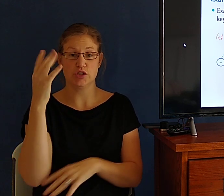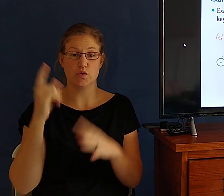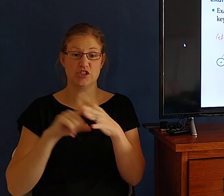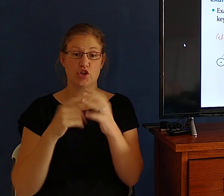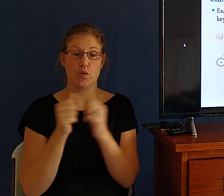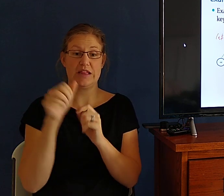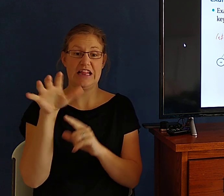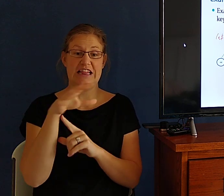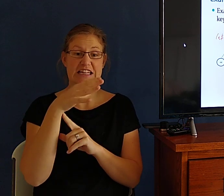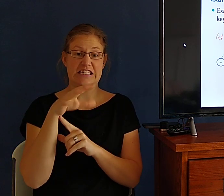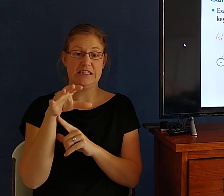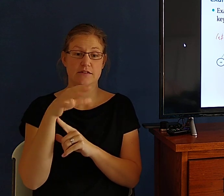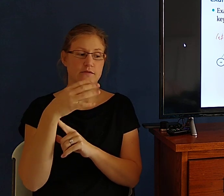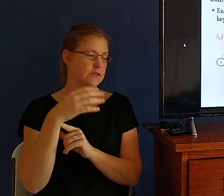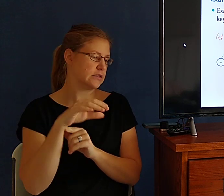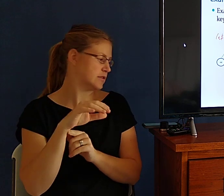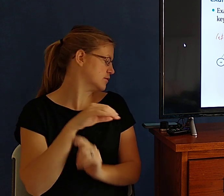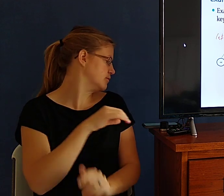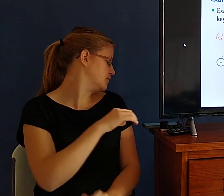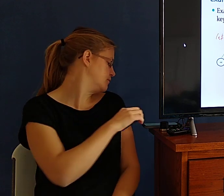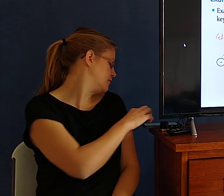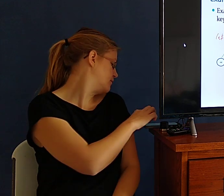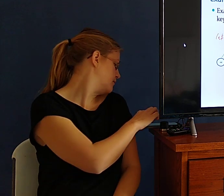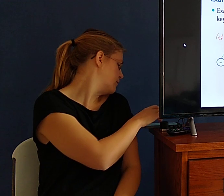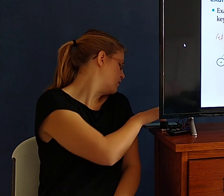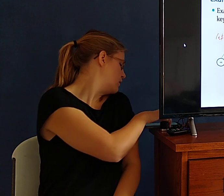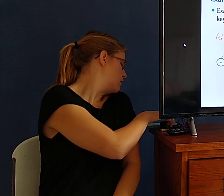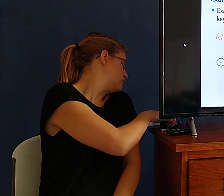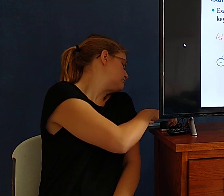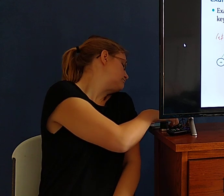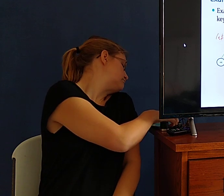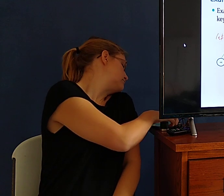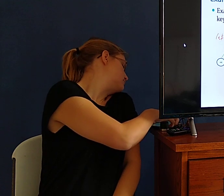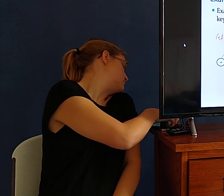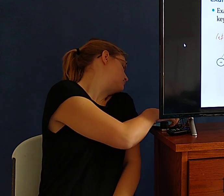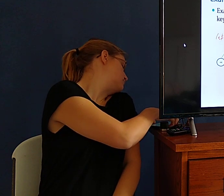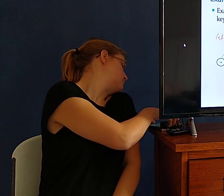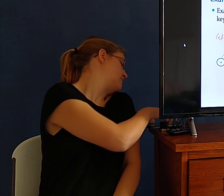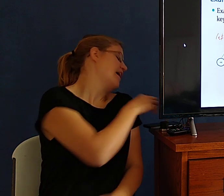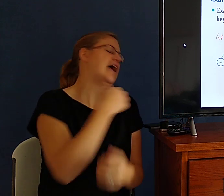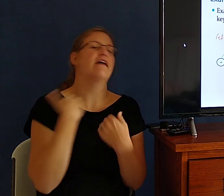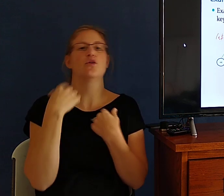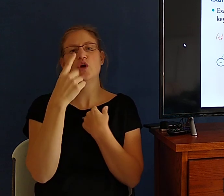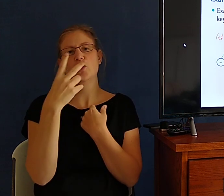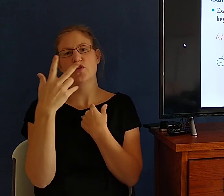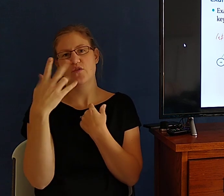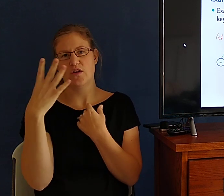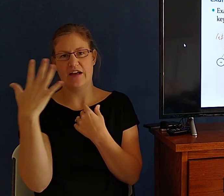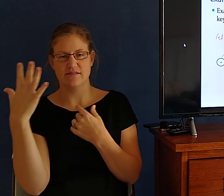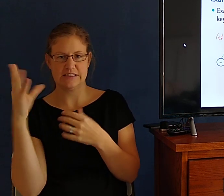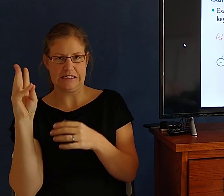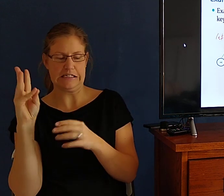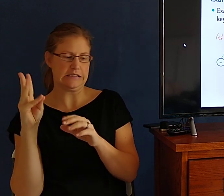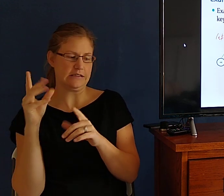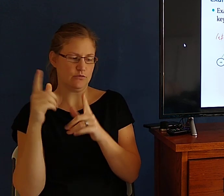leaves, having 1, 2, 3, 4, 5, 6, and so on example. So first we